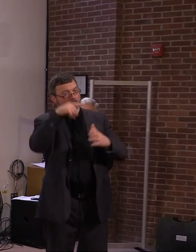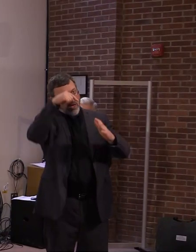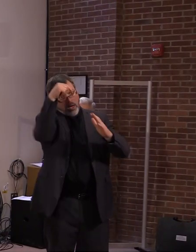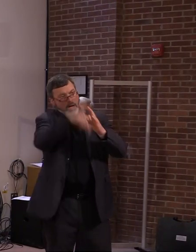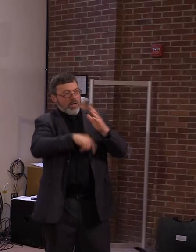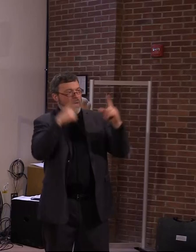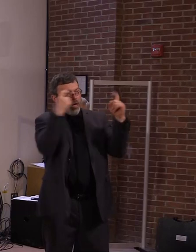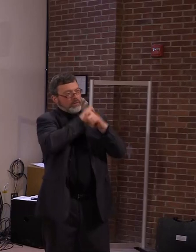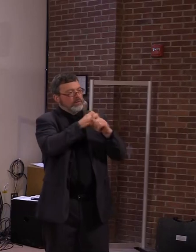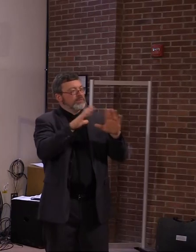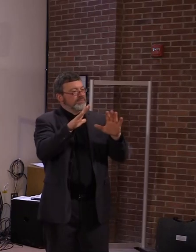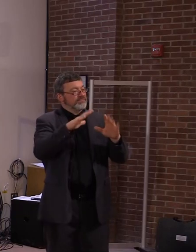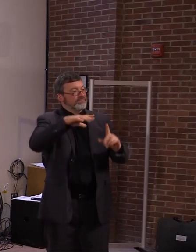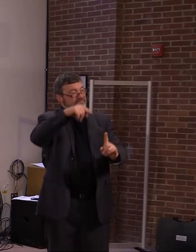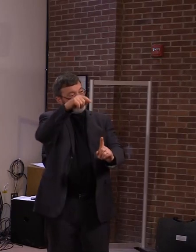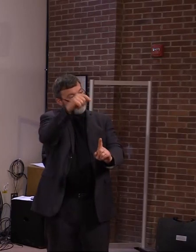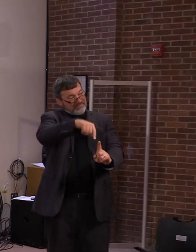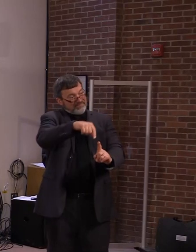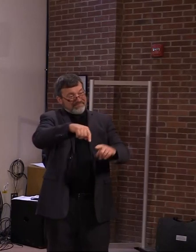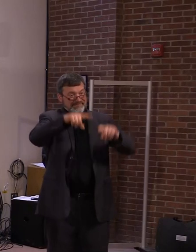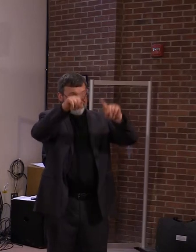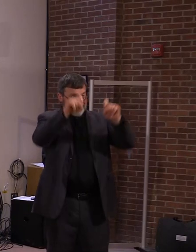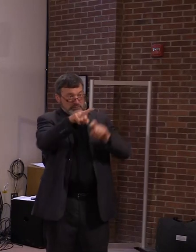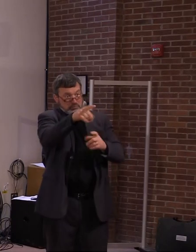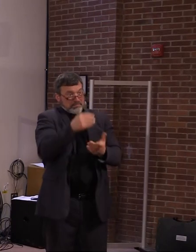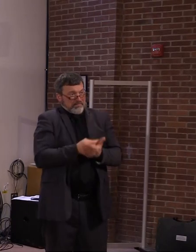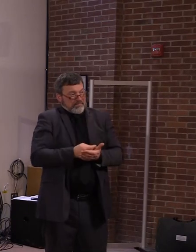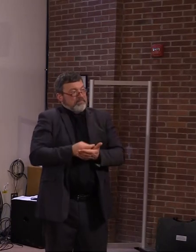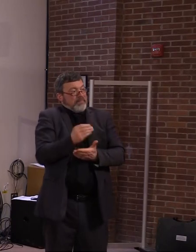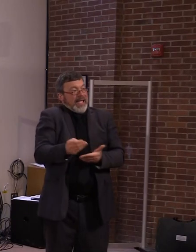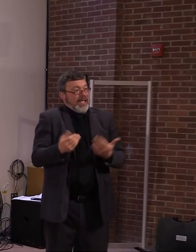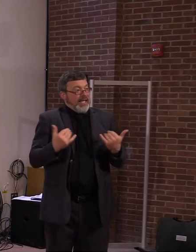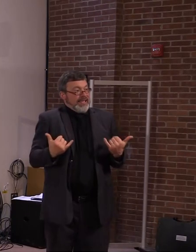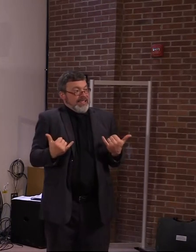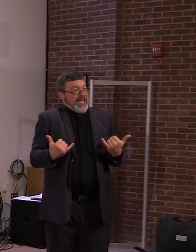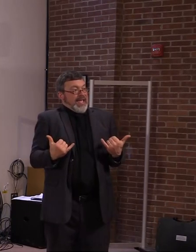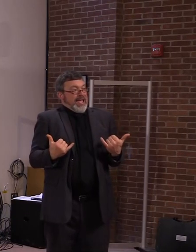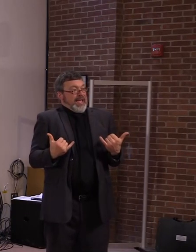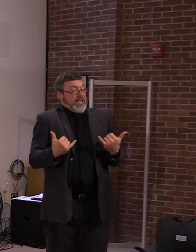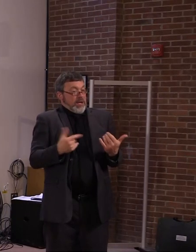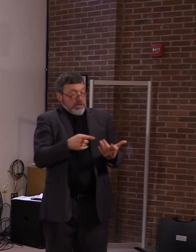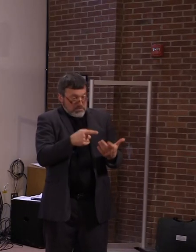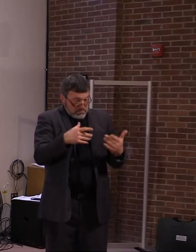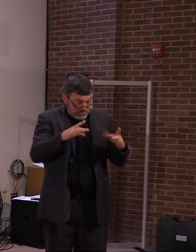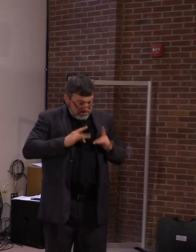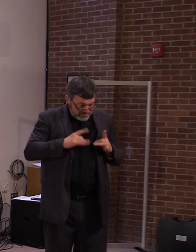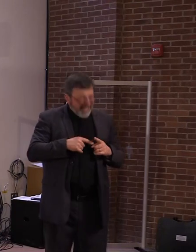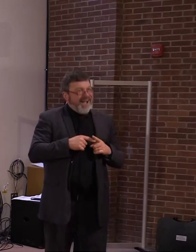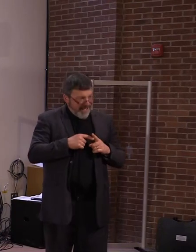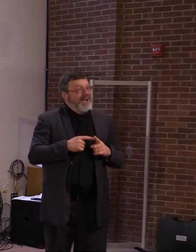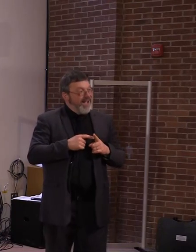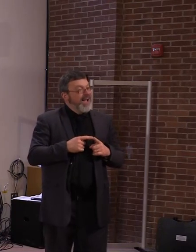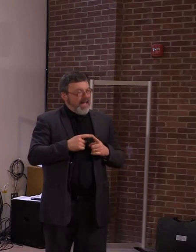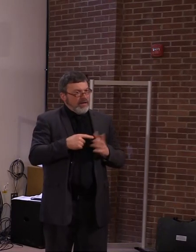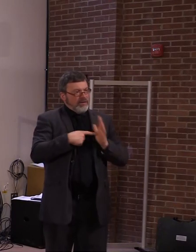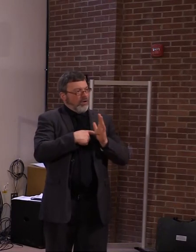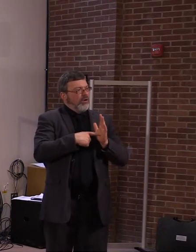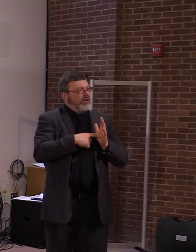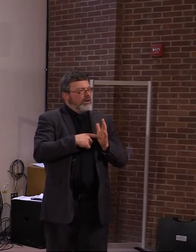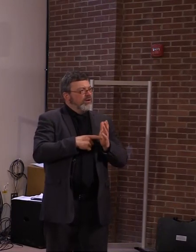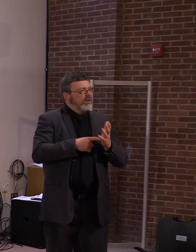purchase this now, if they receive a positive result, might have a